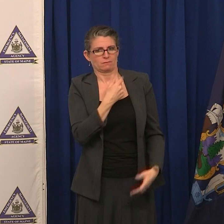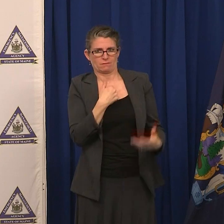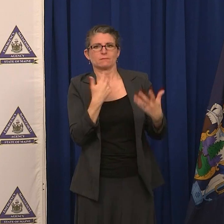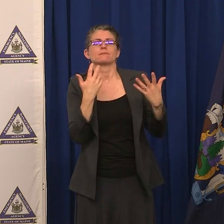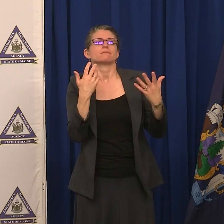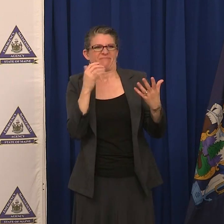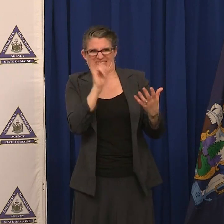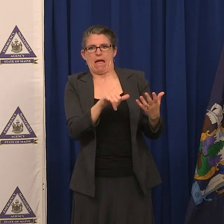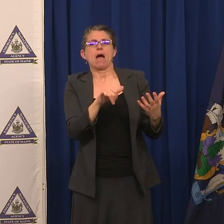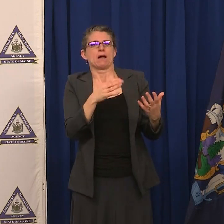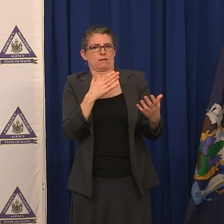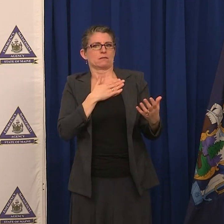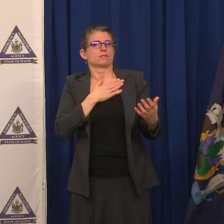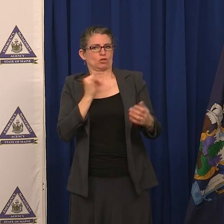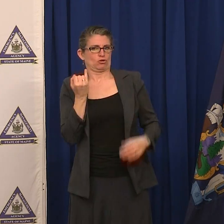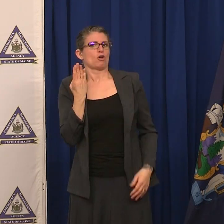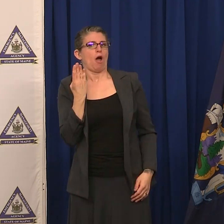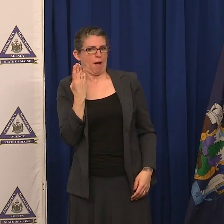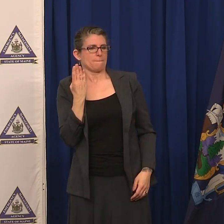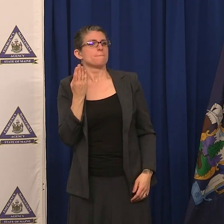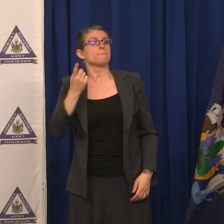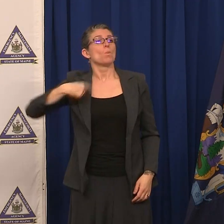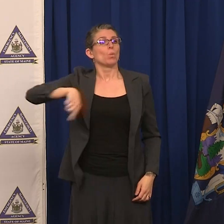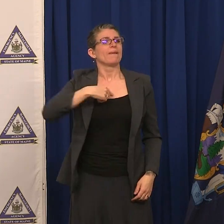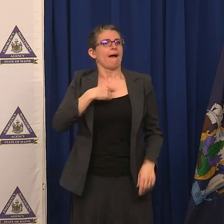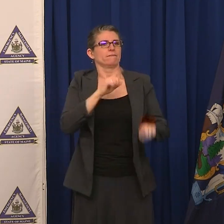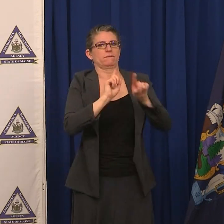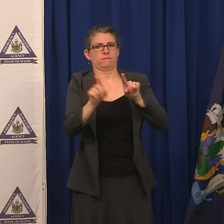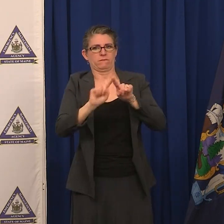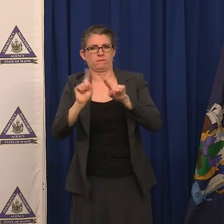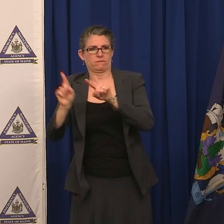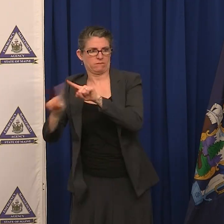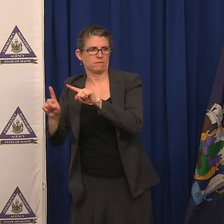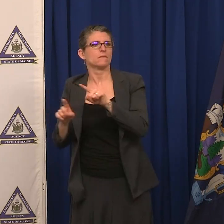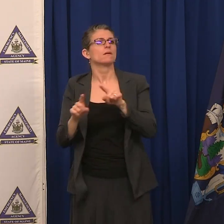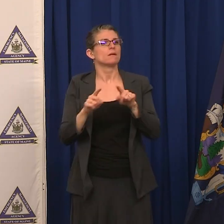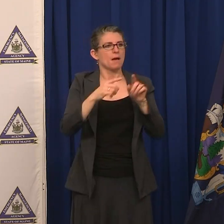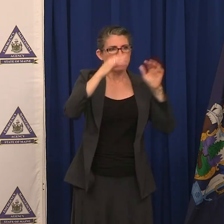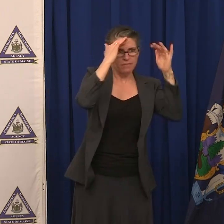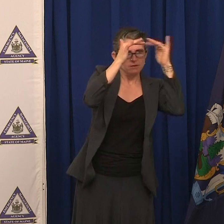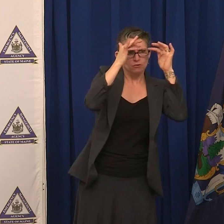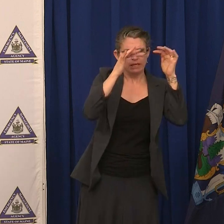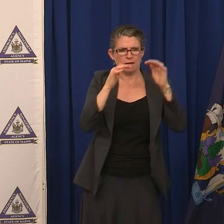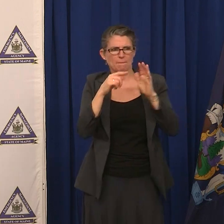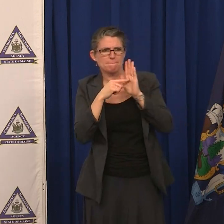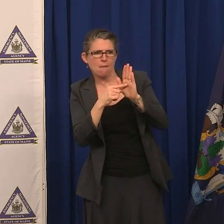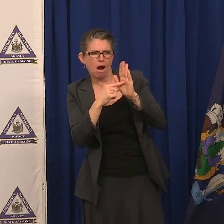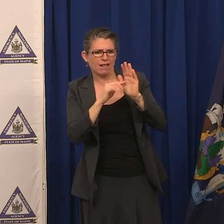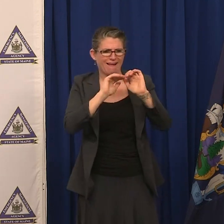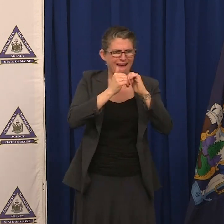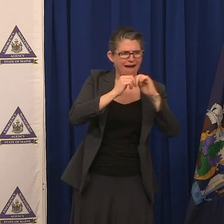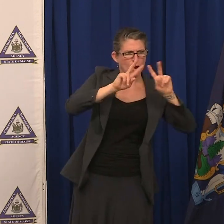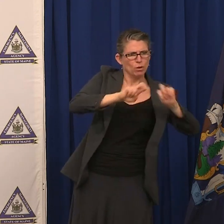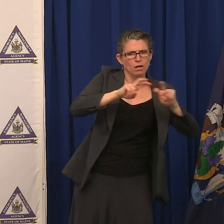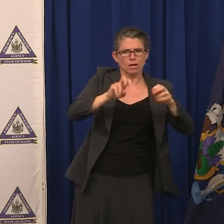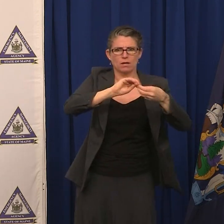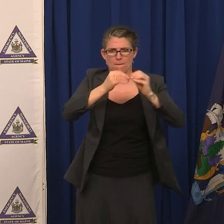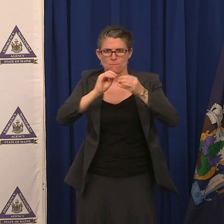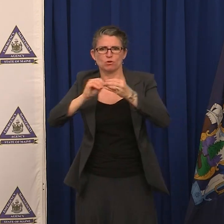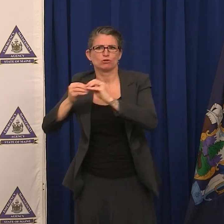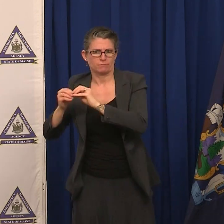this process, and what is that team doing? So Kevin, what we are doing, or how we think about modeling, is